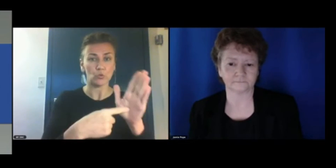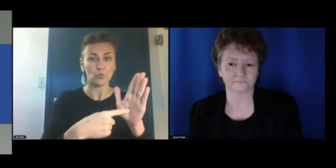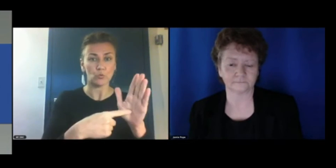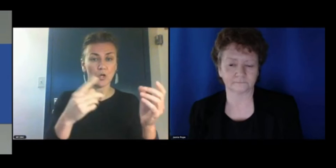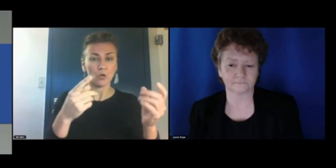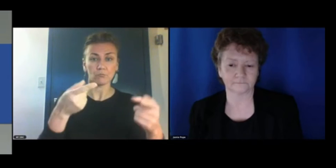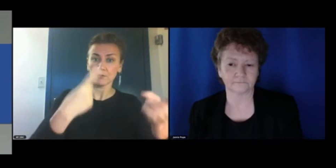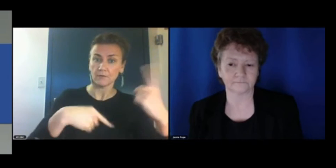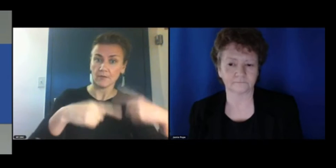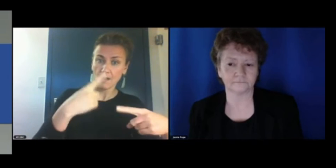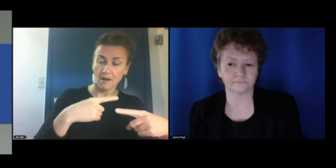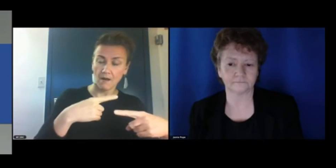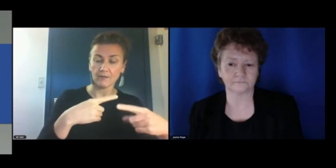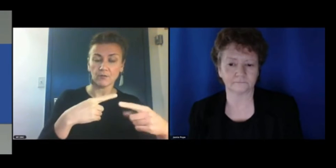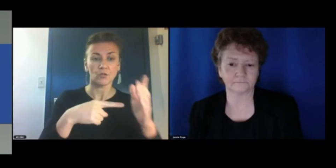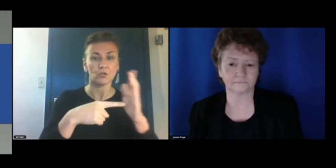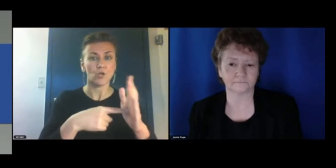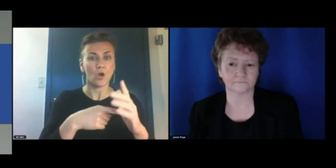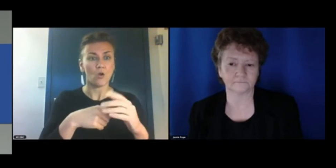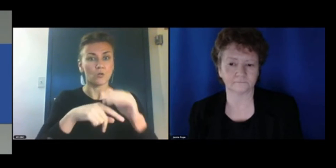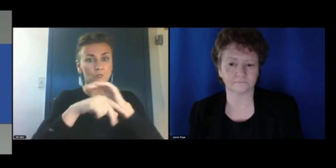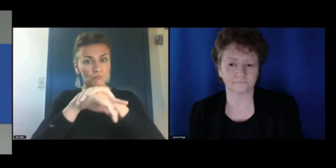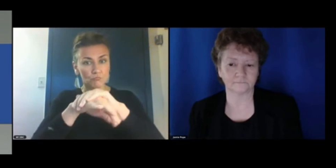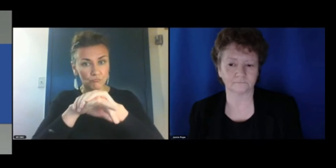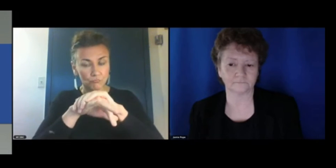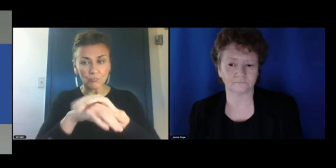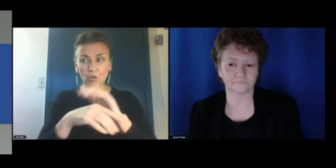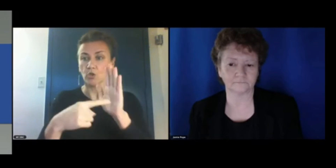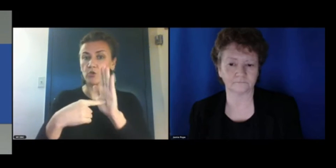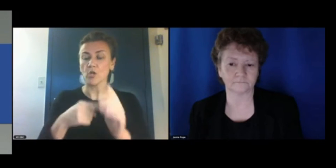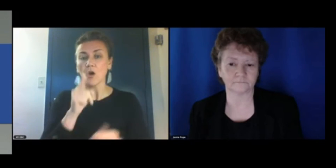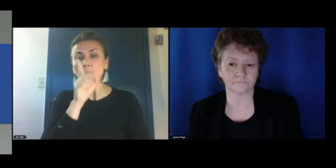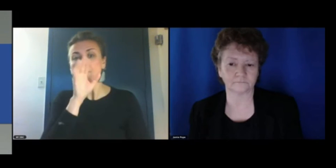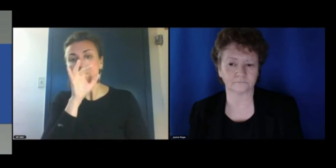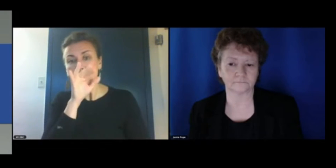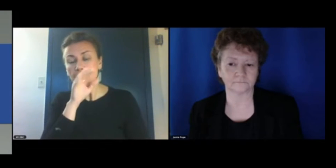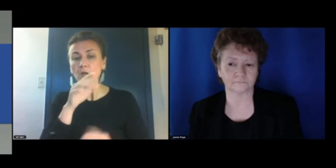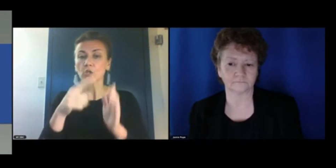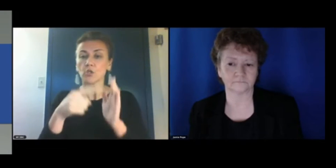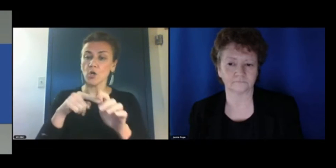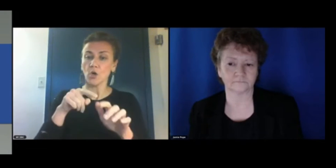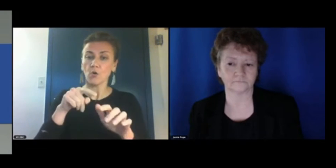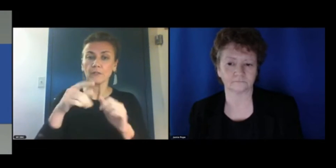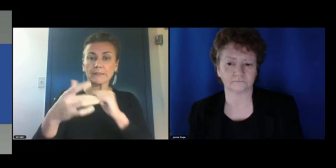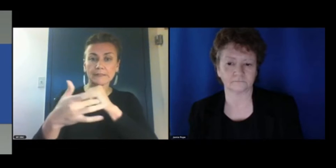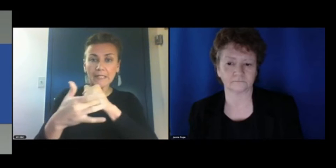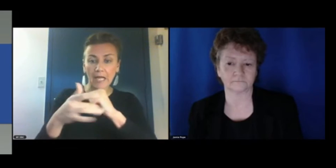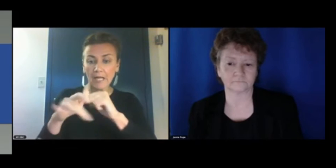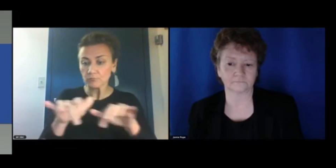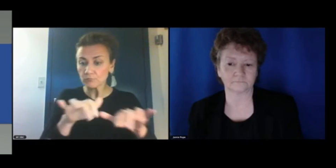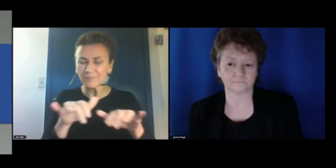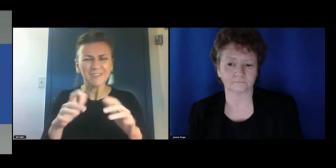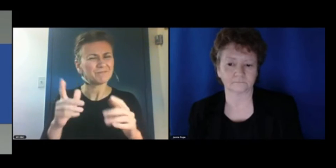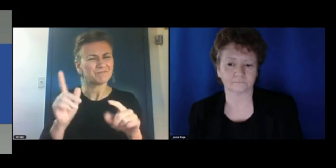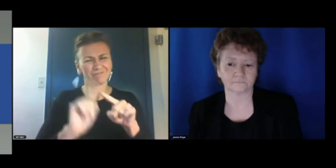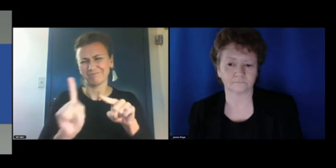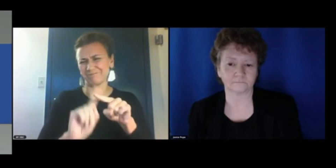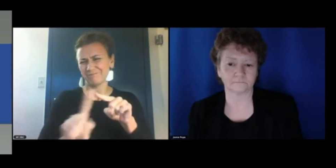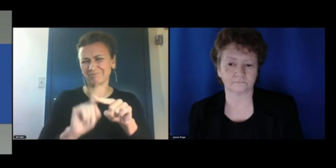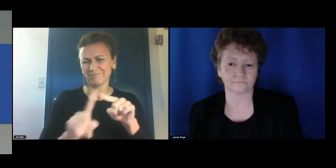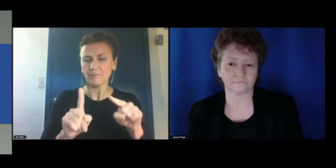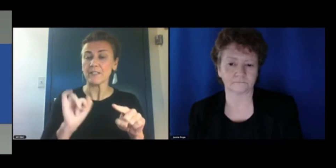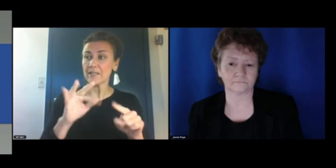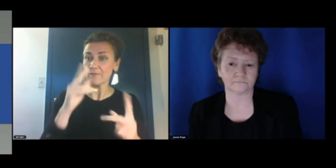And deafblind people have different kinds of communication. There's sign language, there's tactile